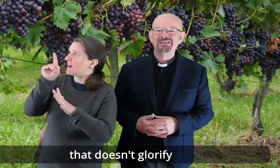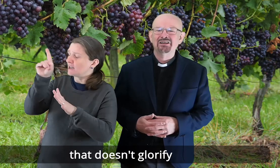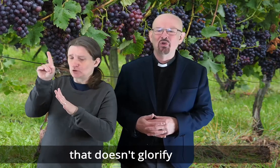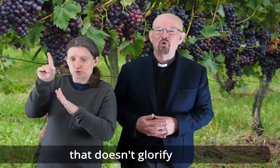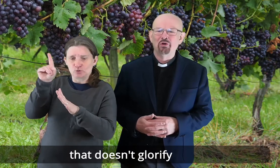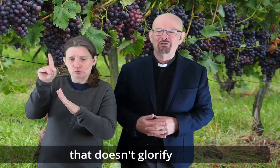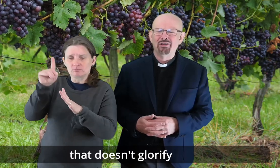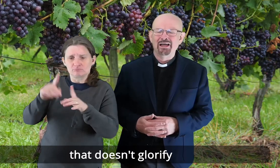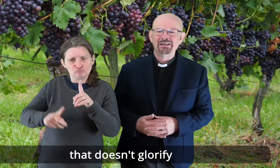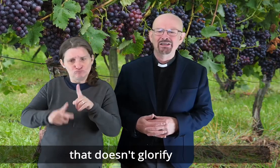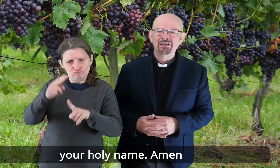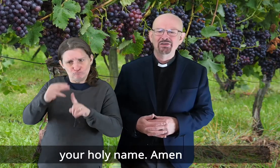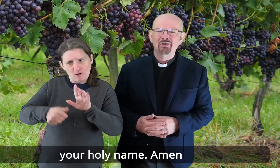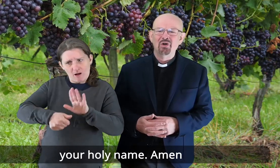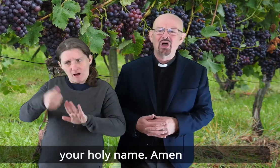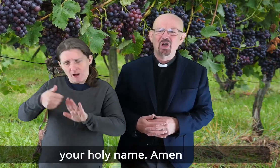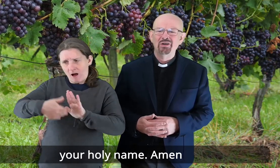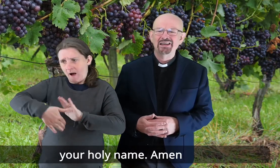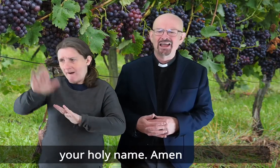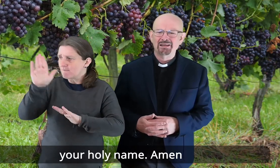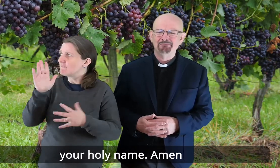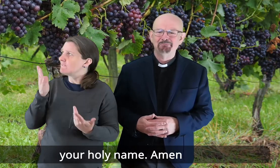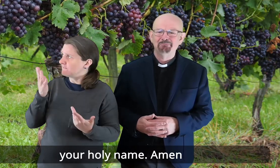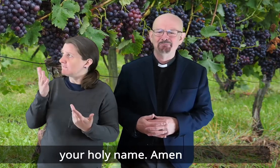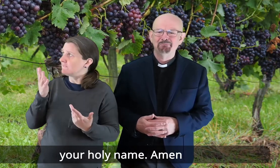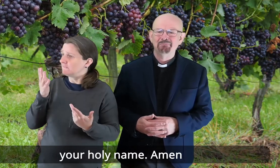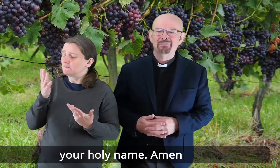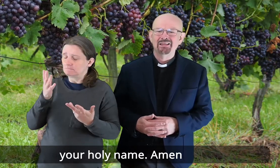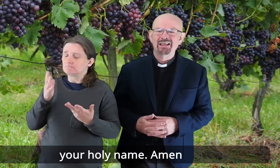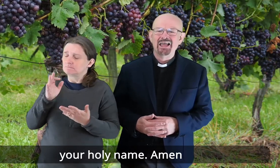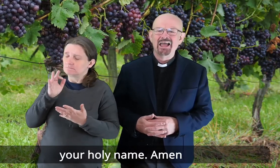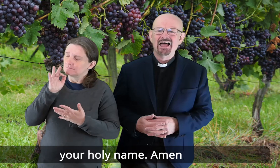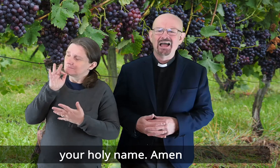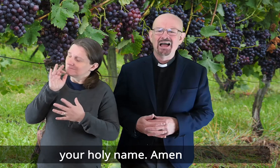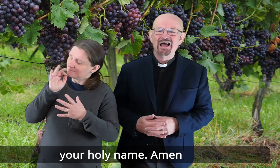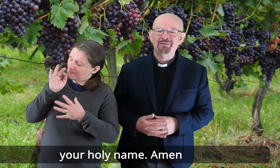glorify your holy name. Amen.